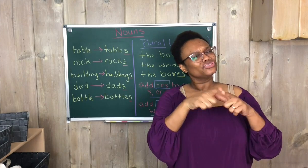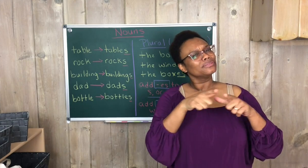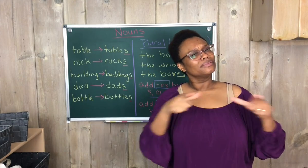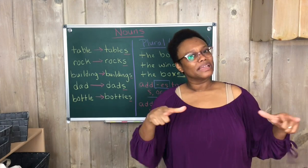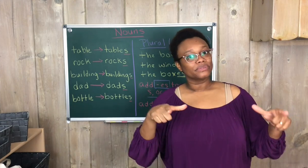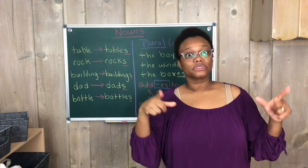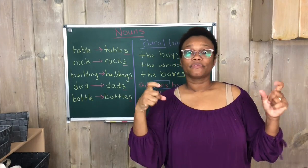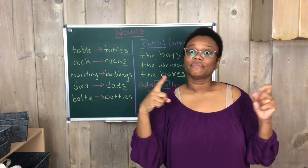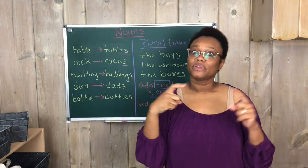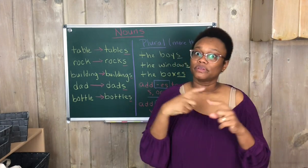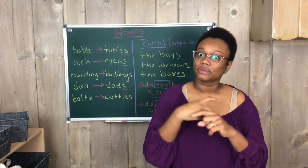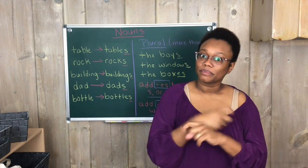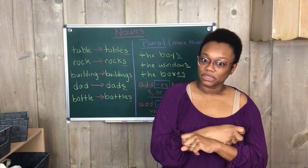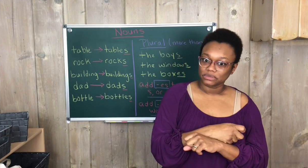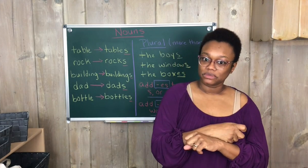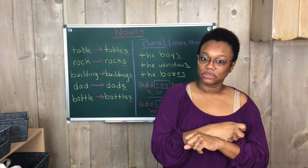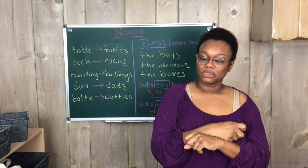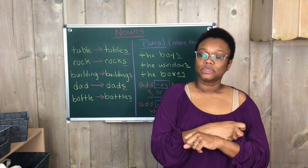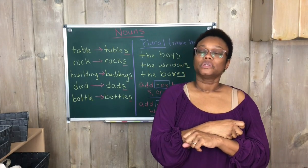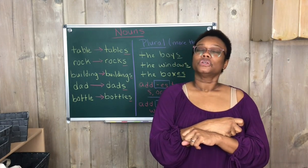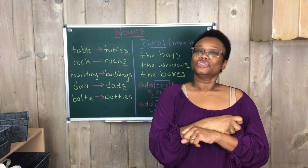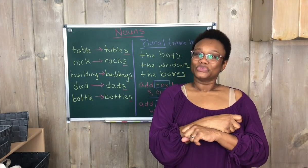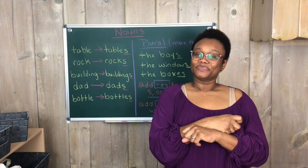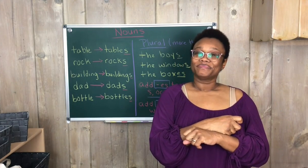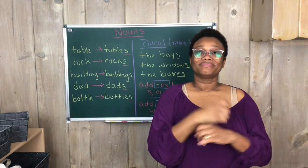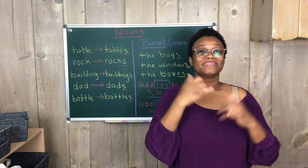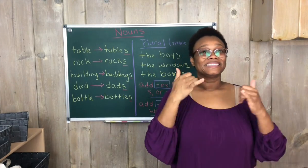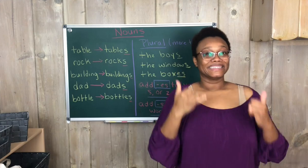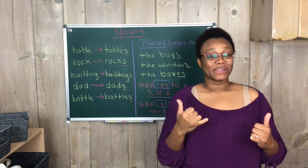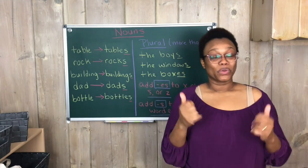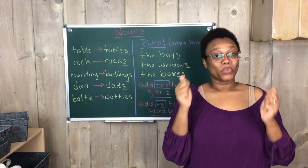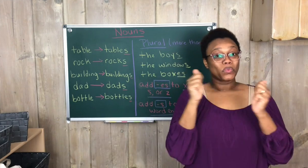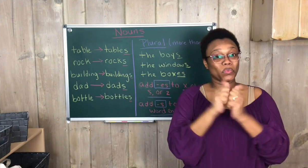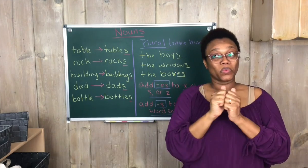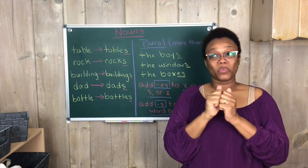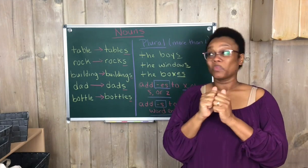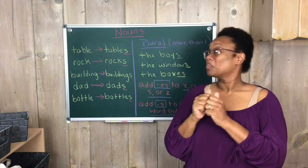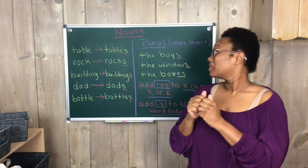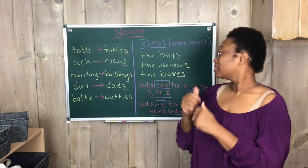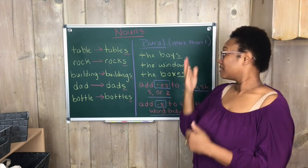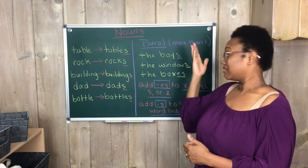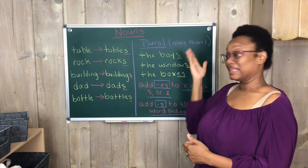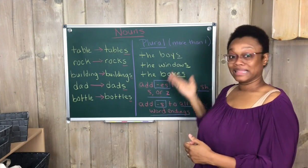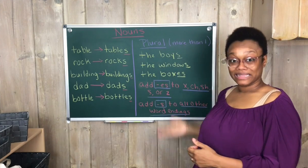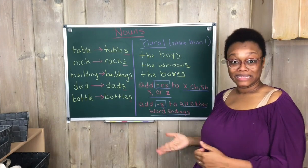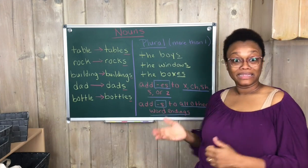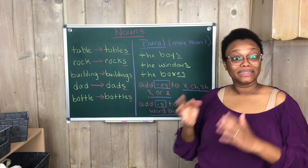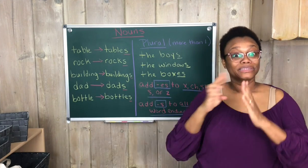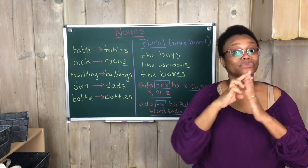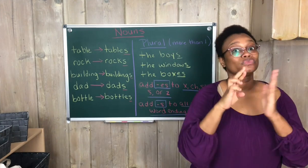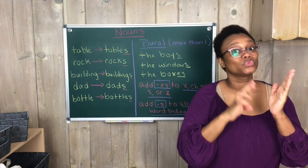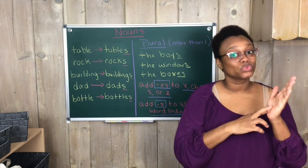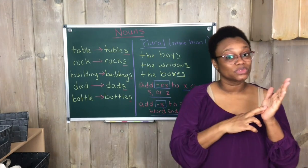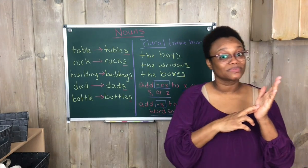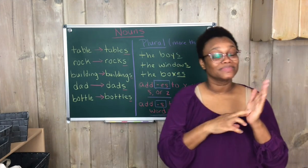Now, in another video, I had mentioned that English is a very complex language. Now, with these plural